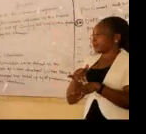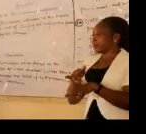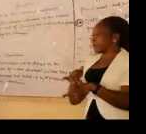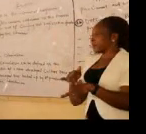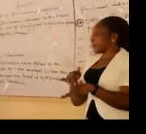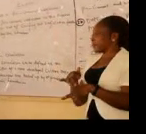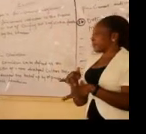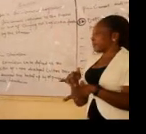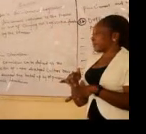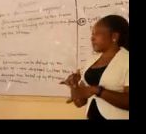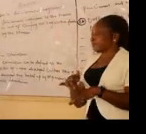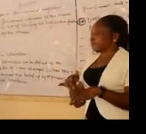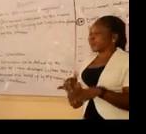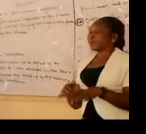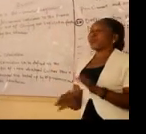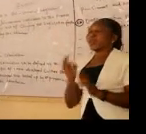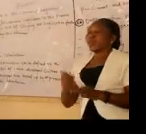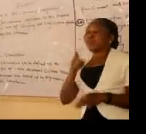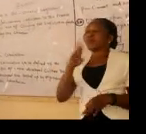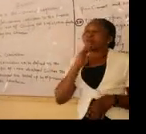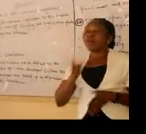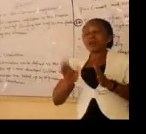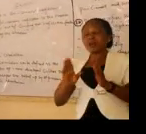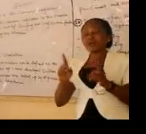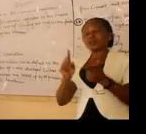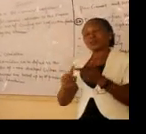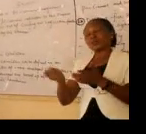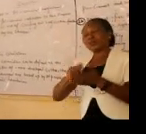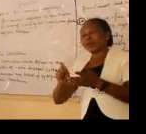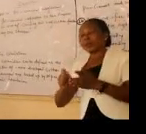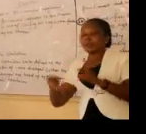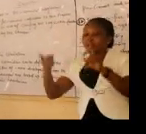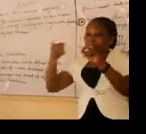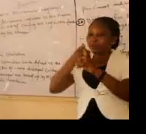impacts, do not include the negative ones. Because if you write it,